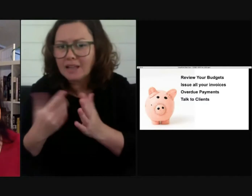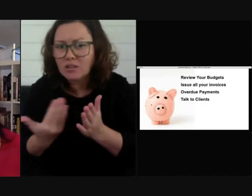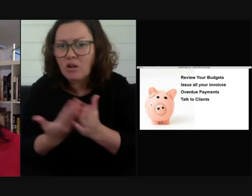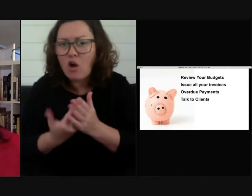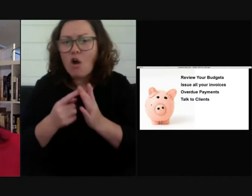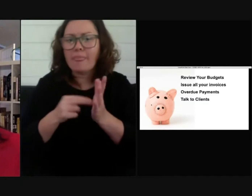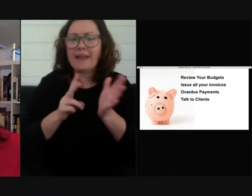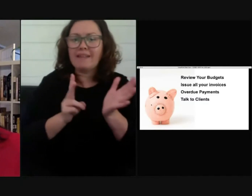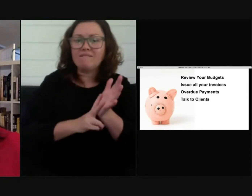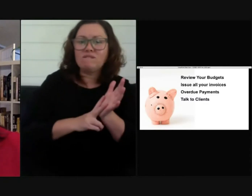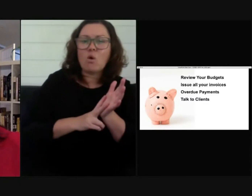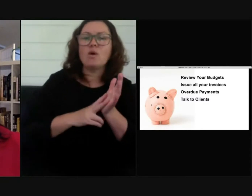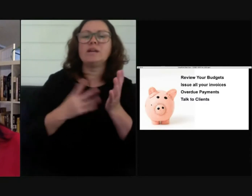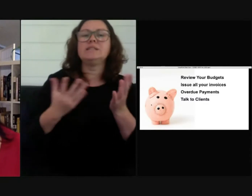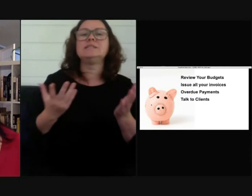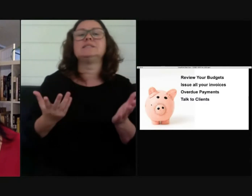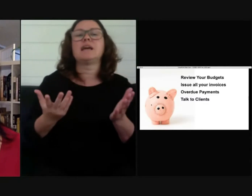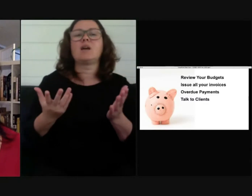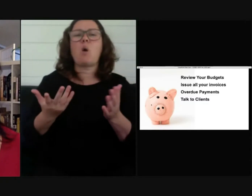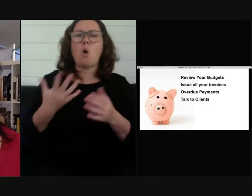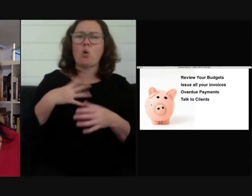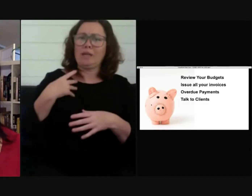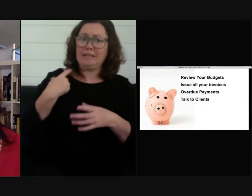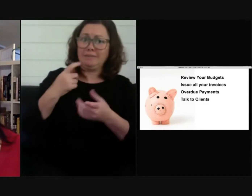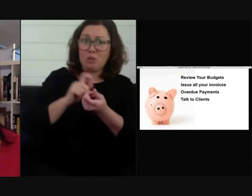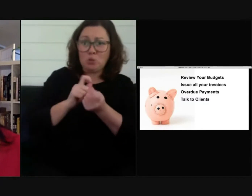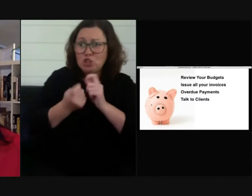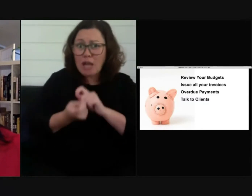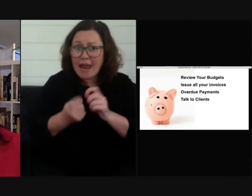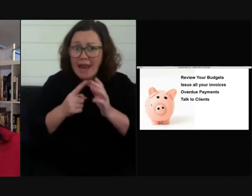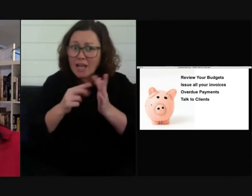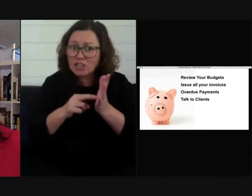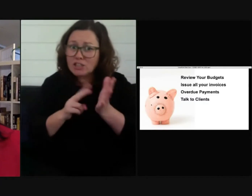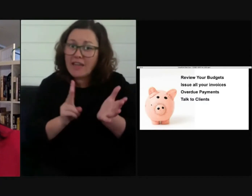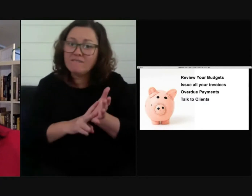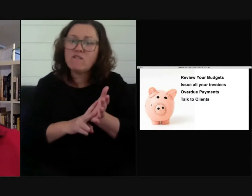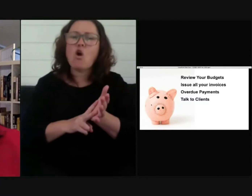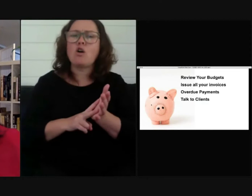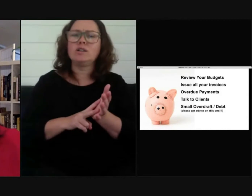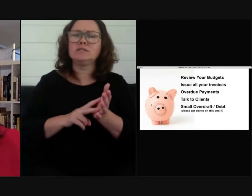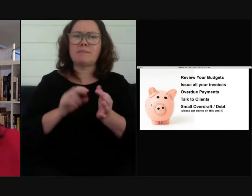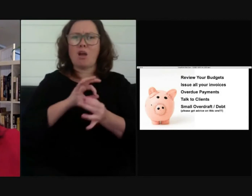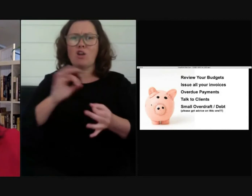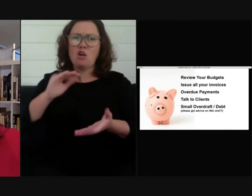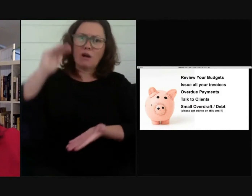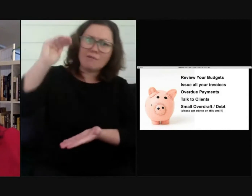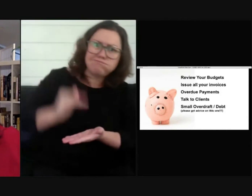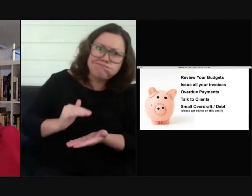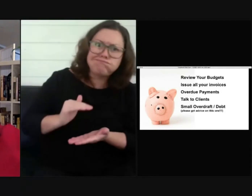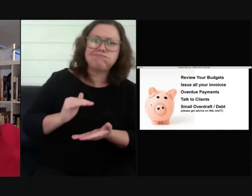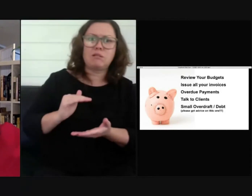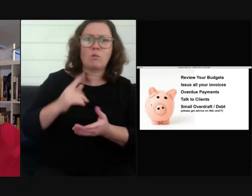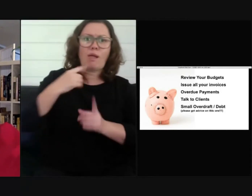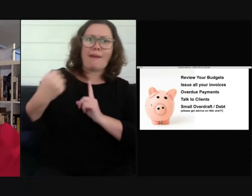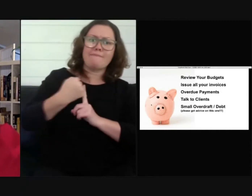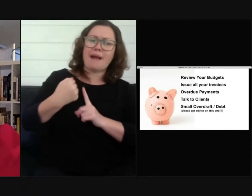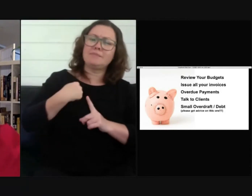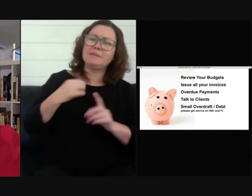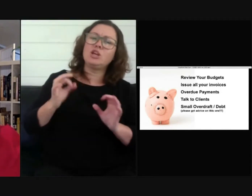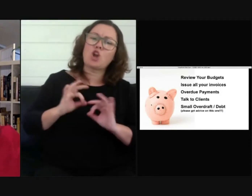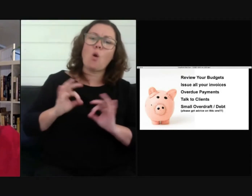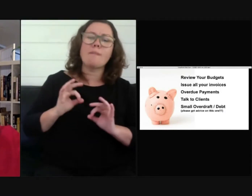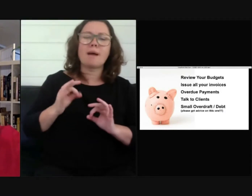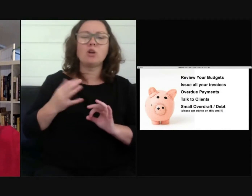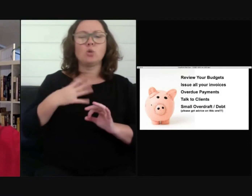you, obviously, but just to make sure that you can keep those relationships going. I want to also just remind you that I am not